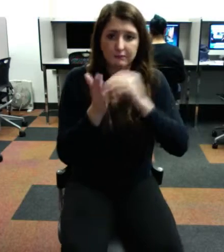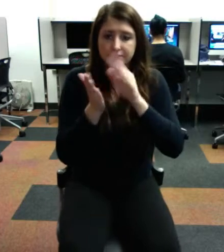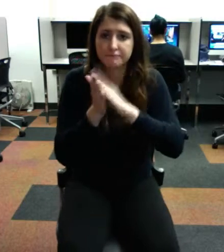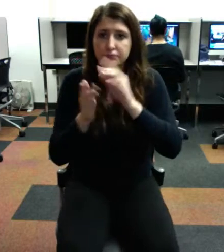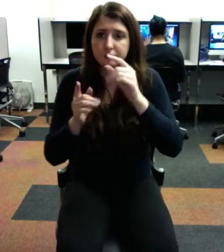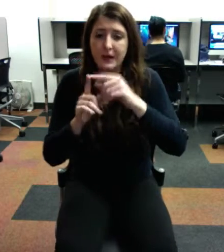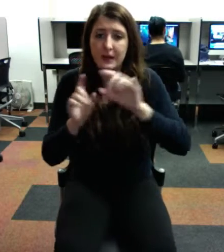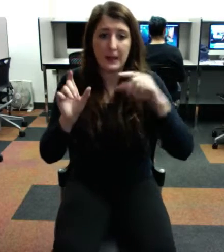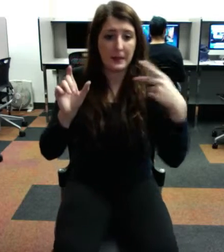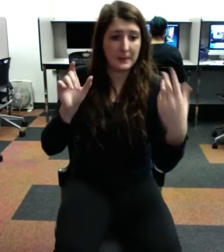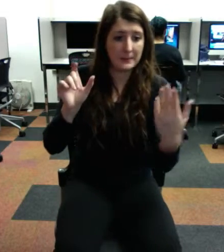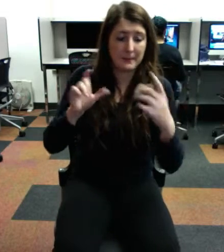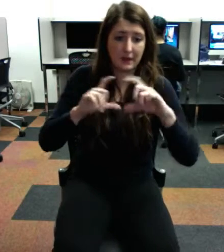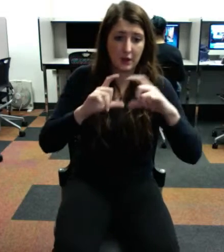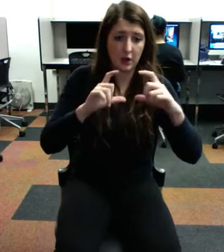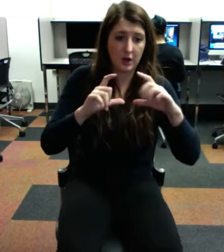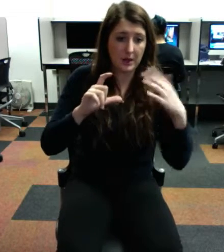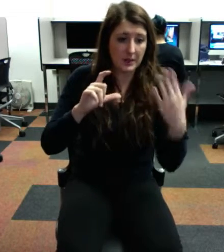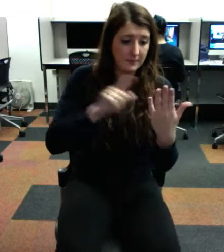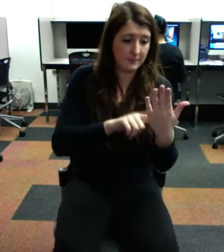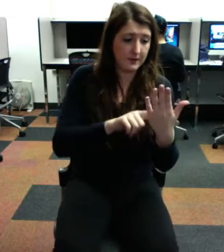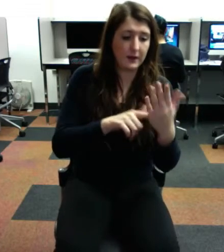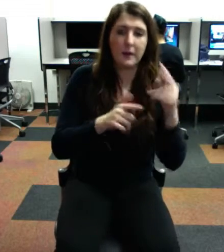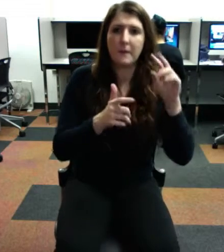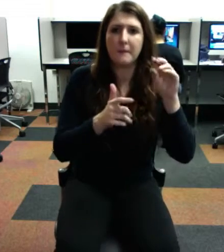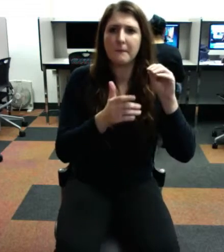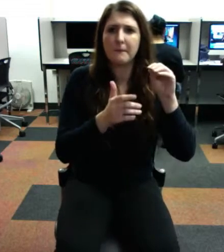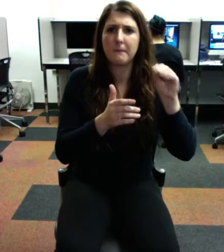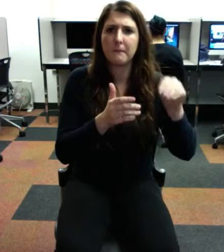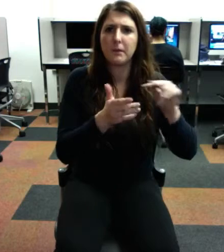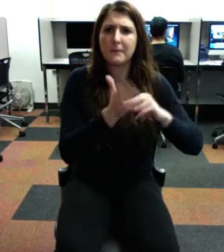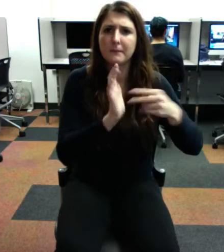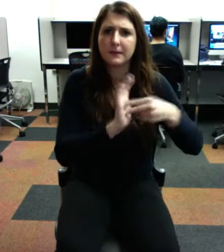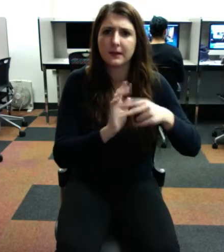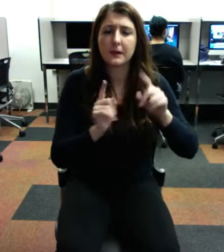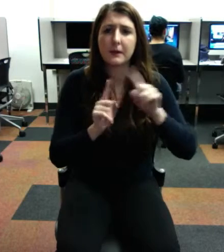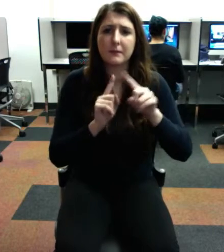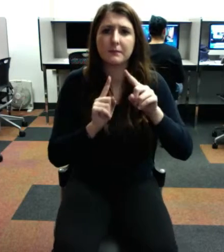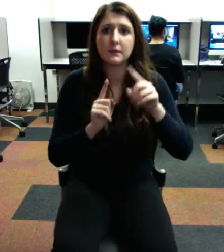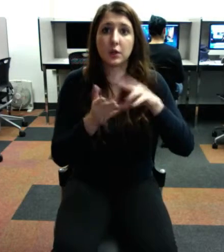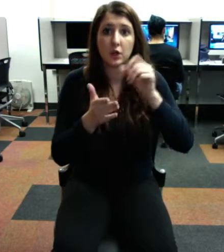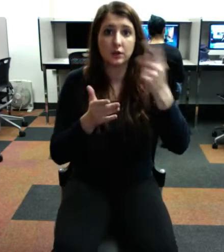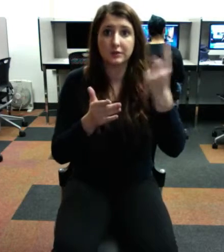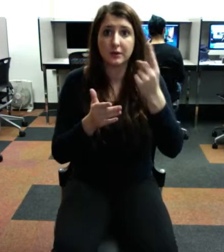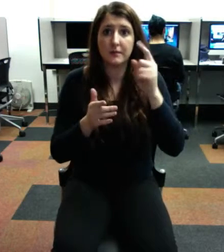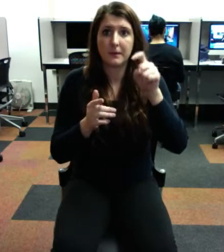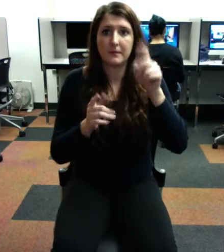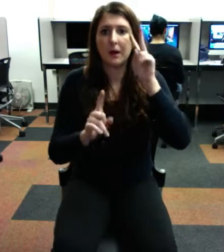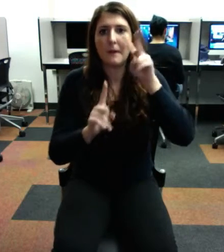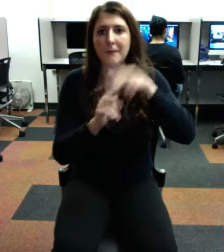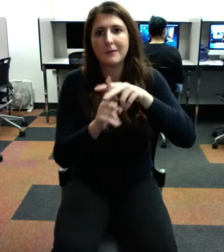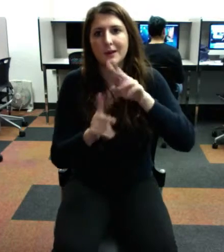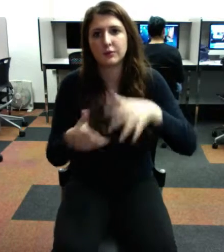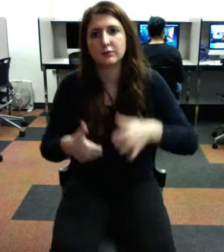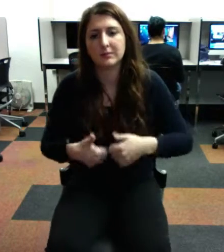terminology, but the best way to learn anything is to apply it. Throughout this series of videos, as you learn about the anatomy